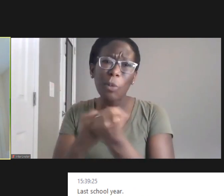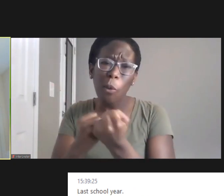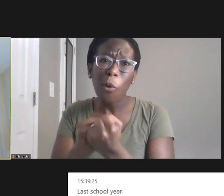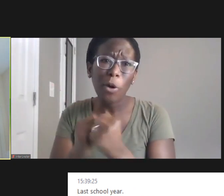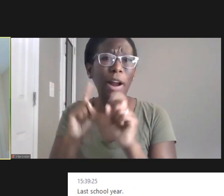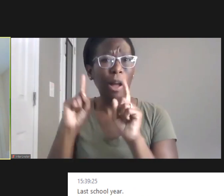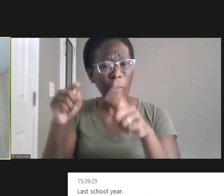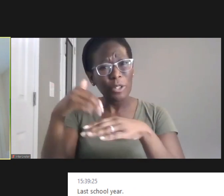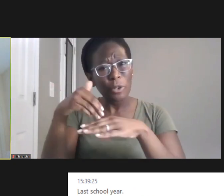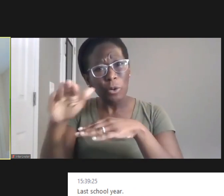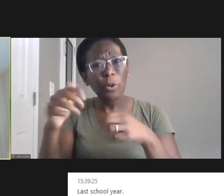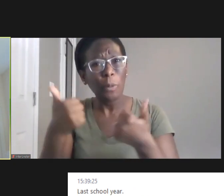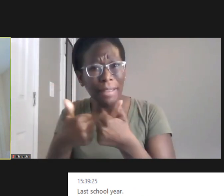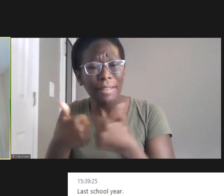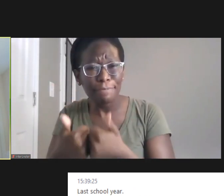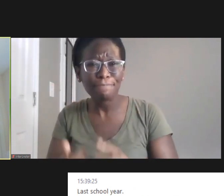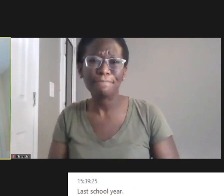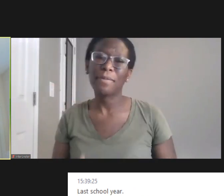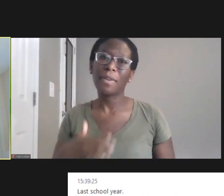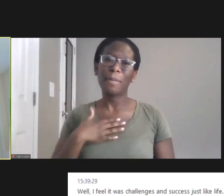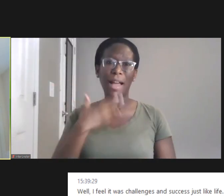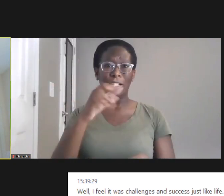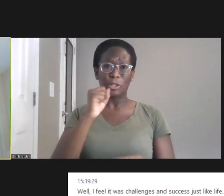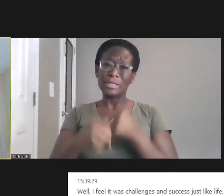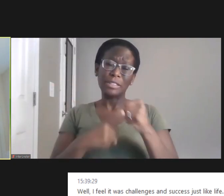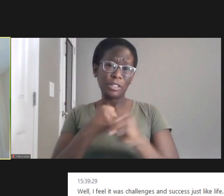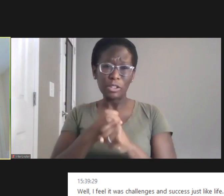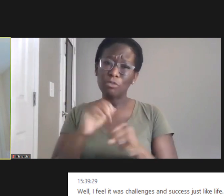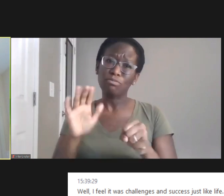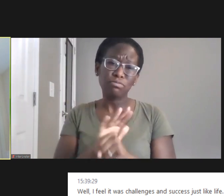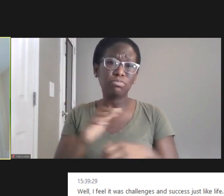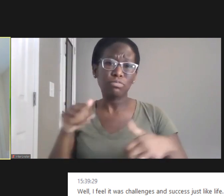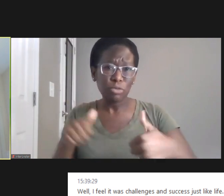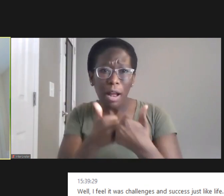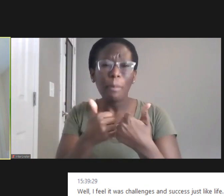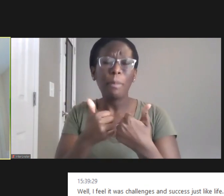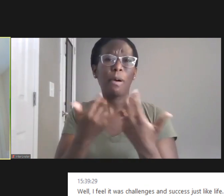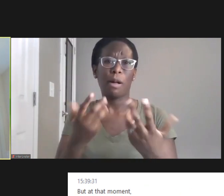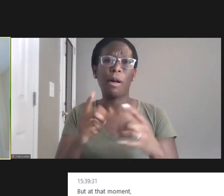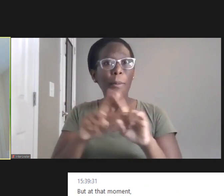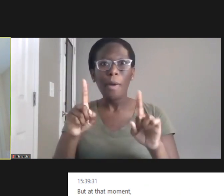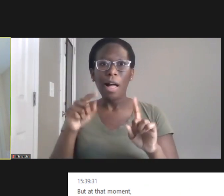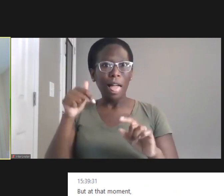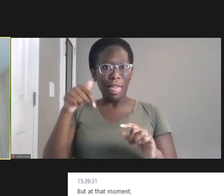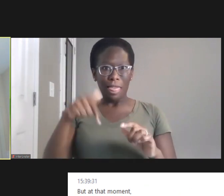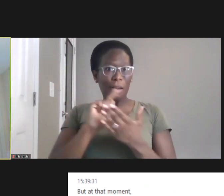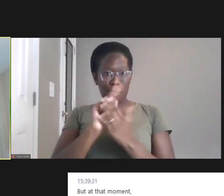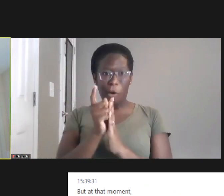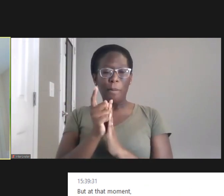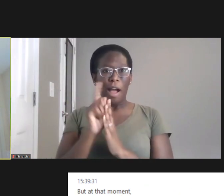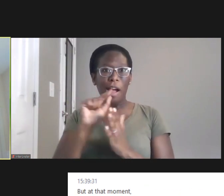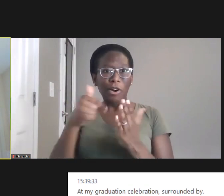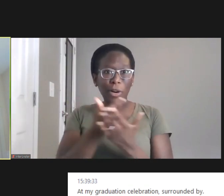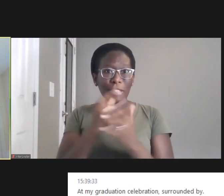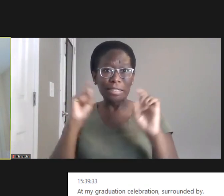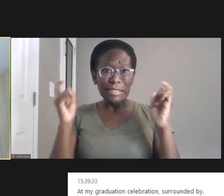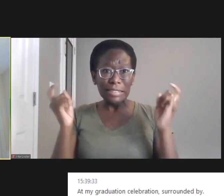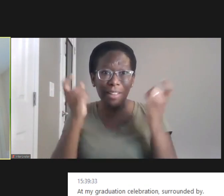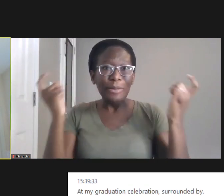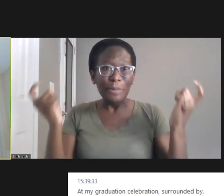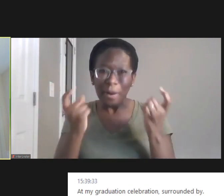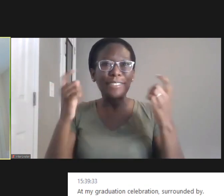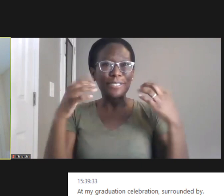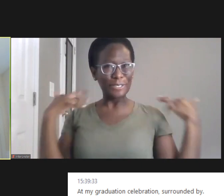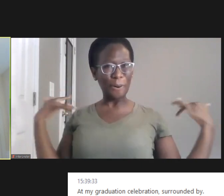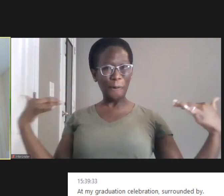success, just like life. But at that moment, at my graduation celebration, surrounded by family and friends who supported me,